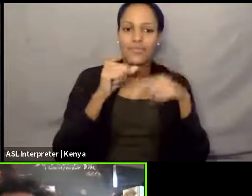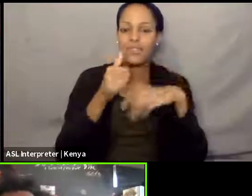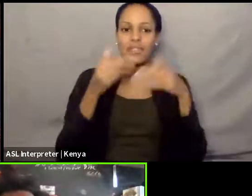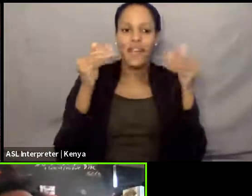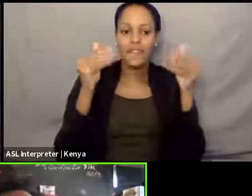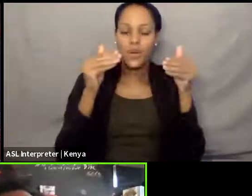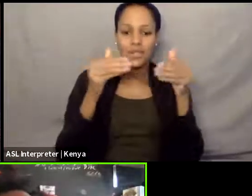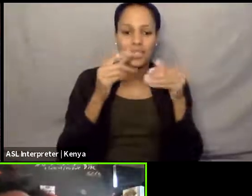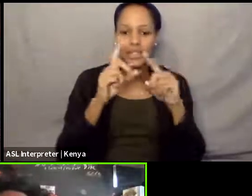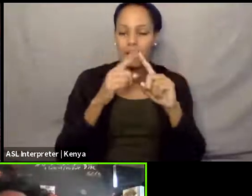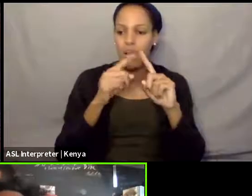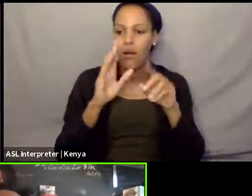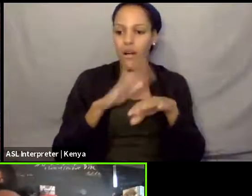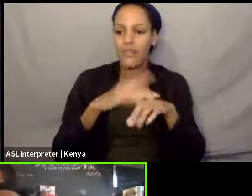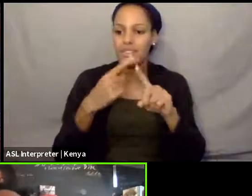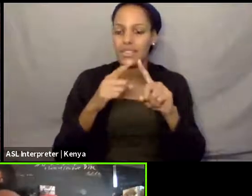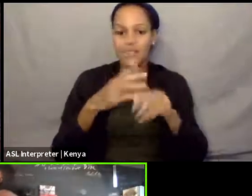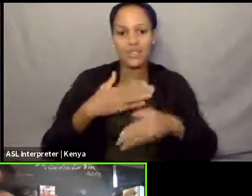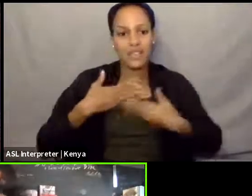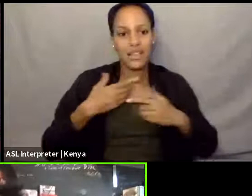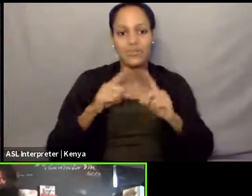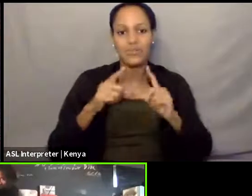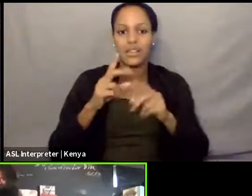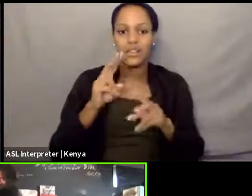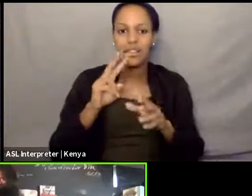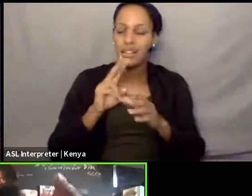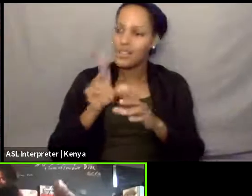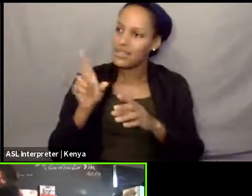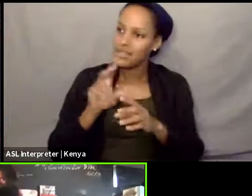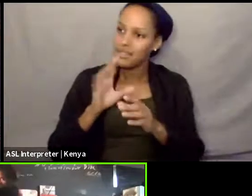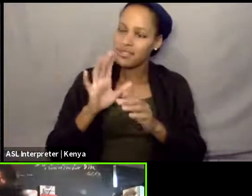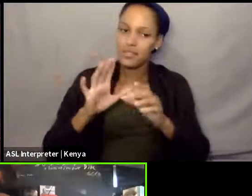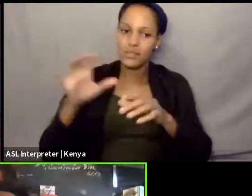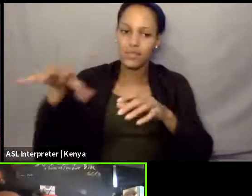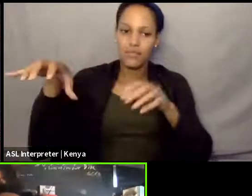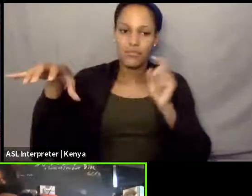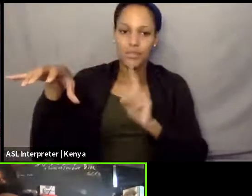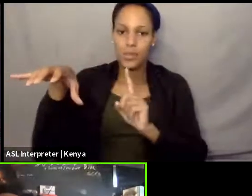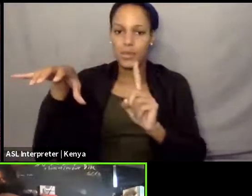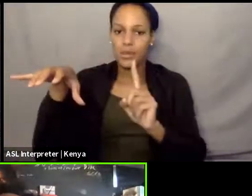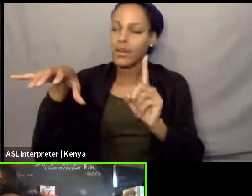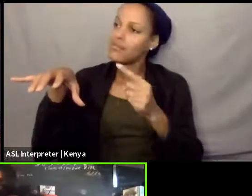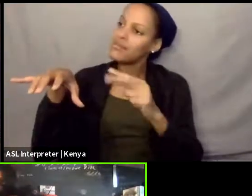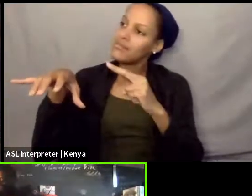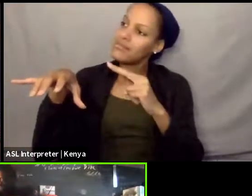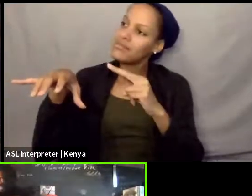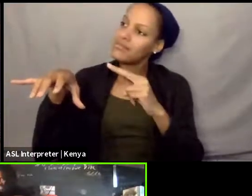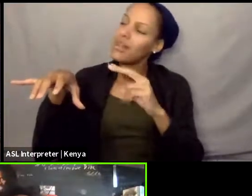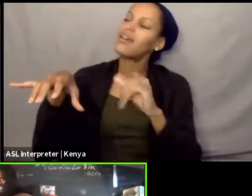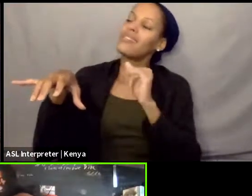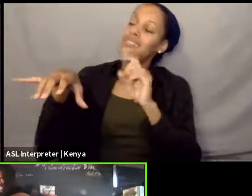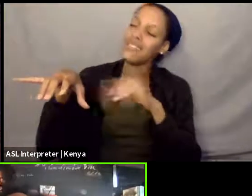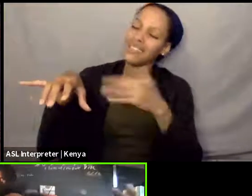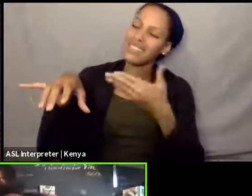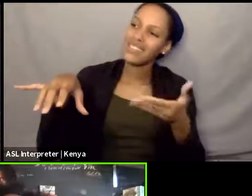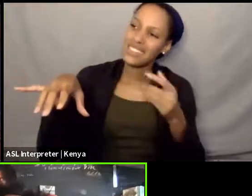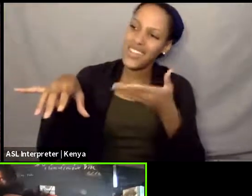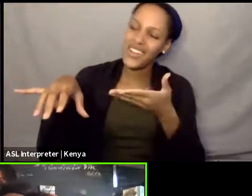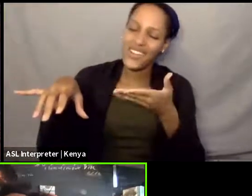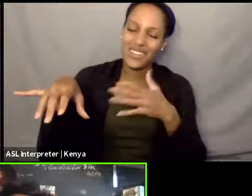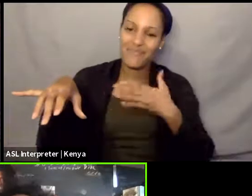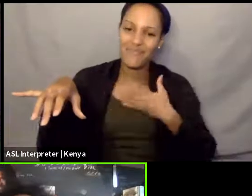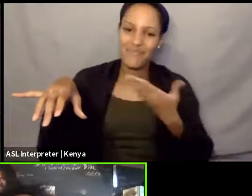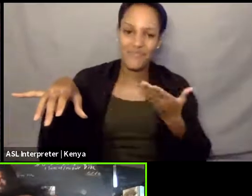my delights. And to walk by that thing and be like, there's a thing, that thing delights me, You can and have more of those